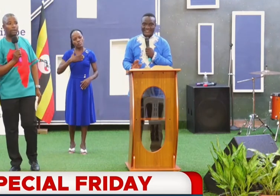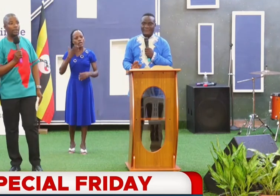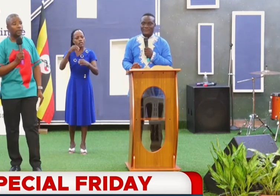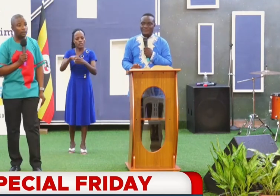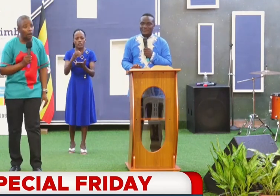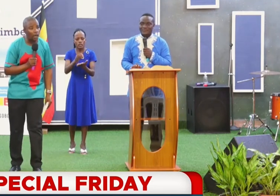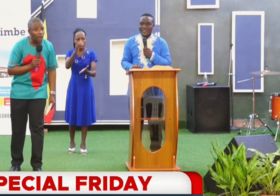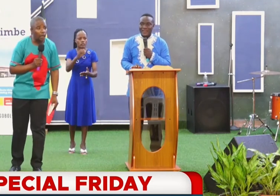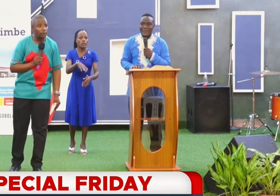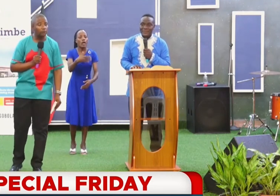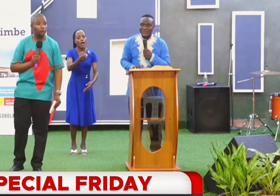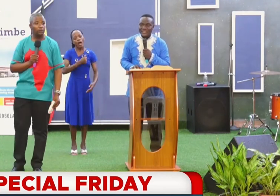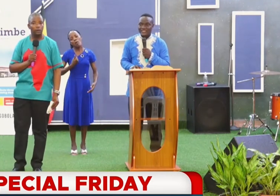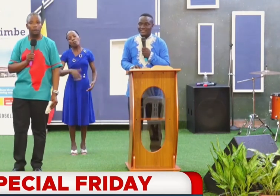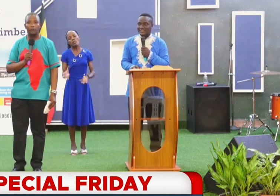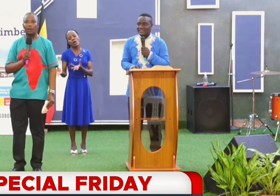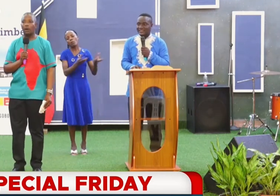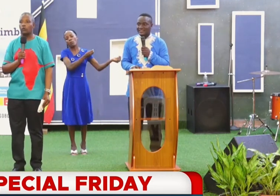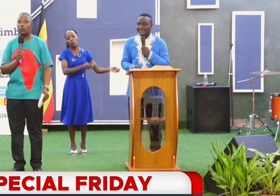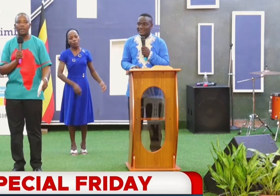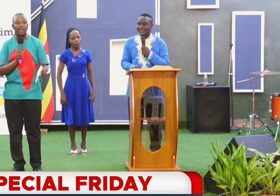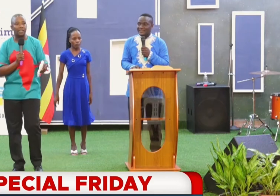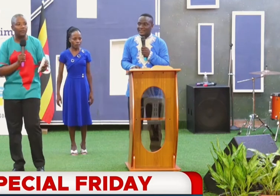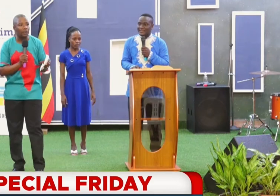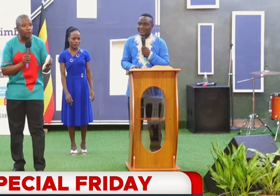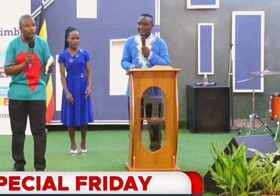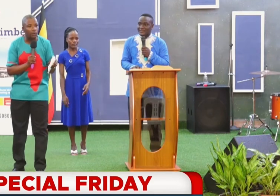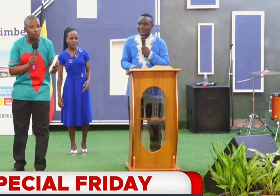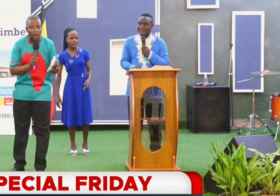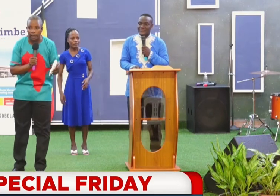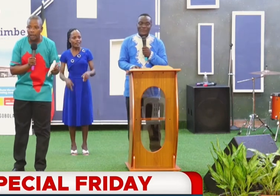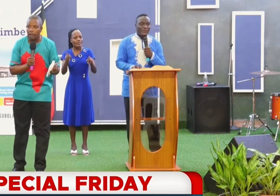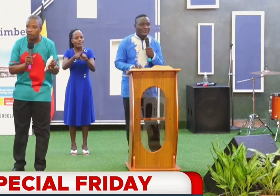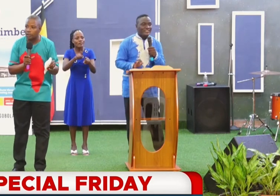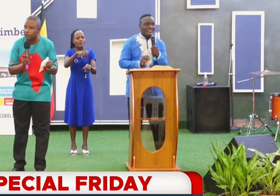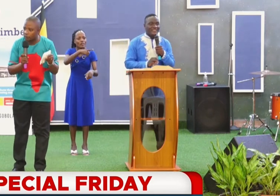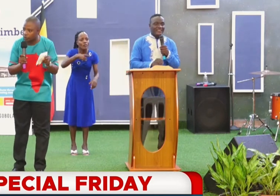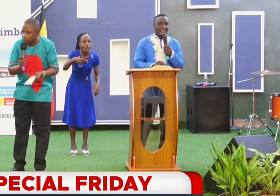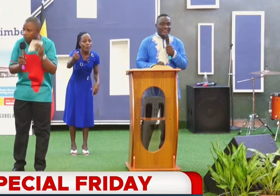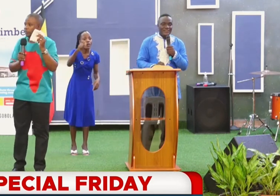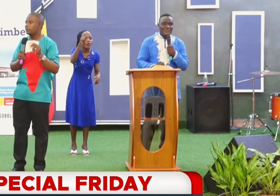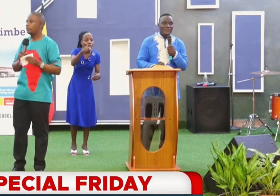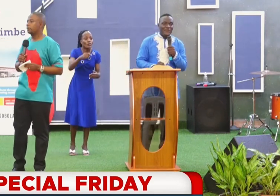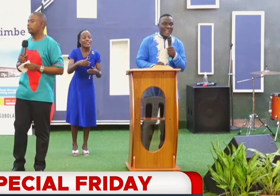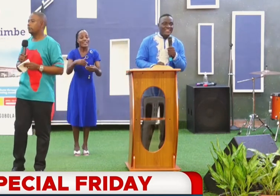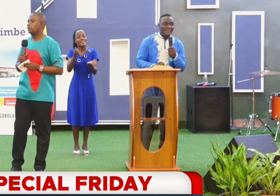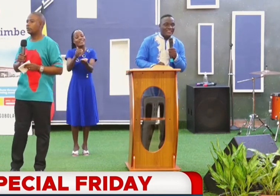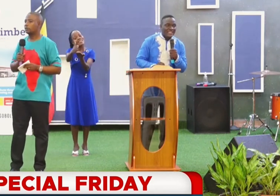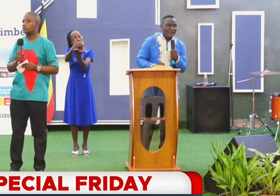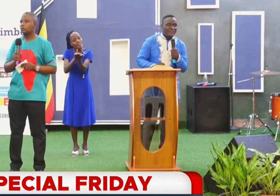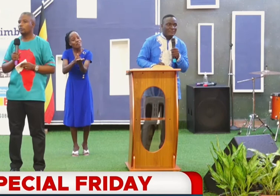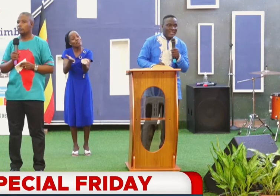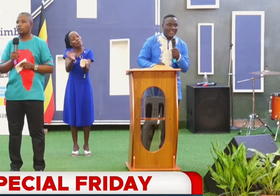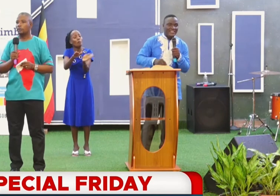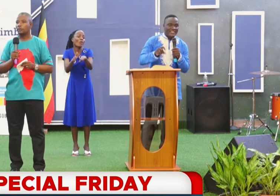tin. Mami nazitwala. And mommy took it. Ugamba, otuka ne muka saving box ko mwana. You go na to the, you go and even